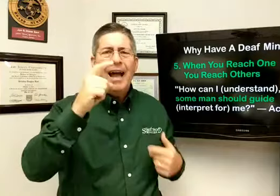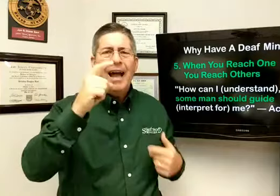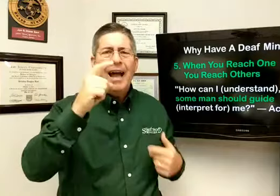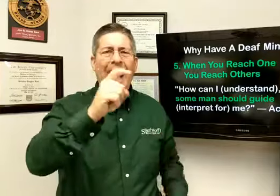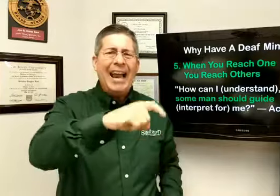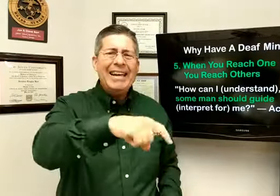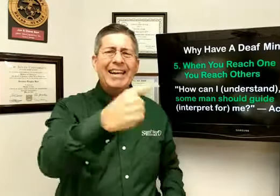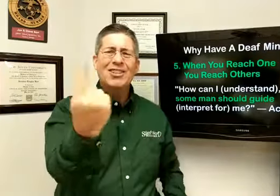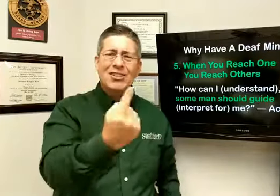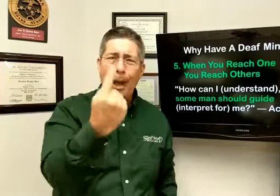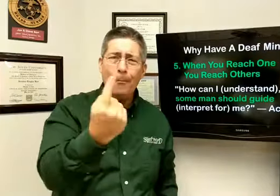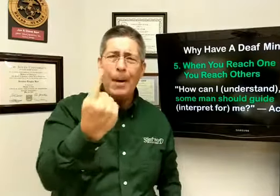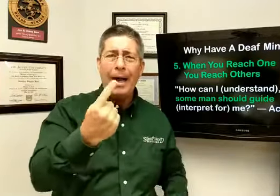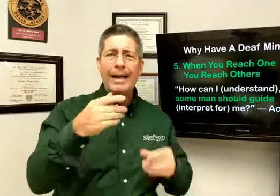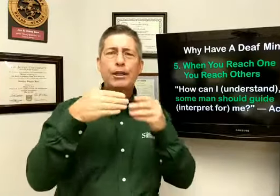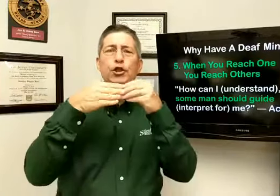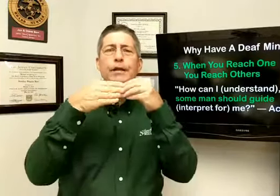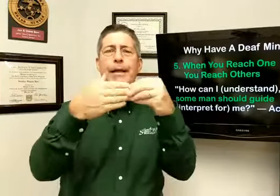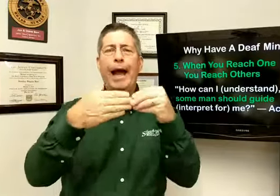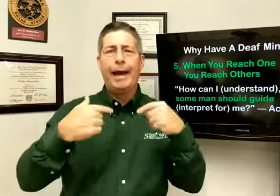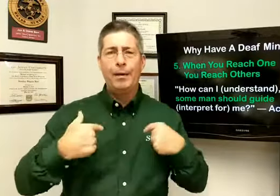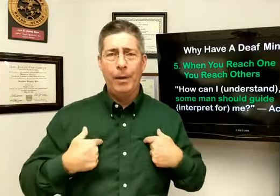I need somebody to guide me.